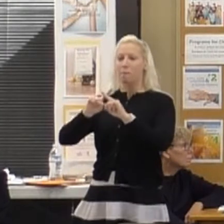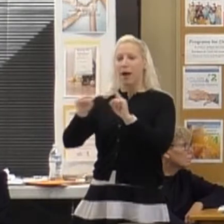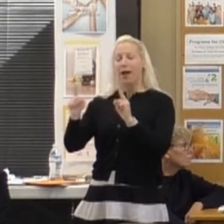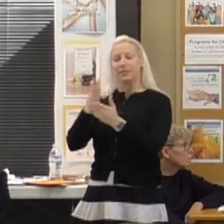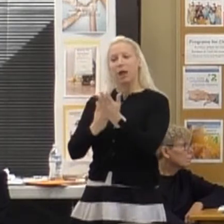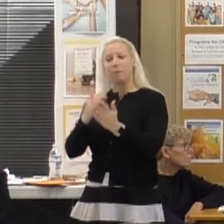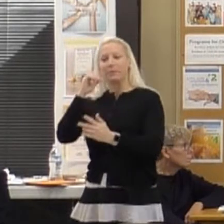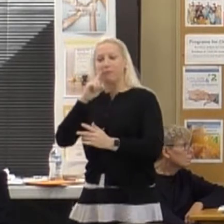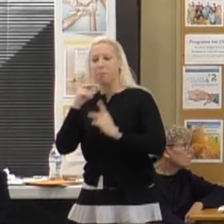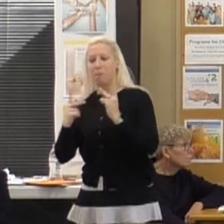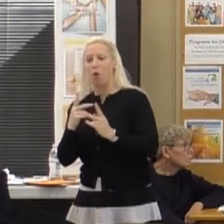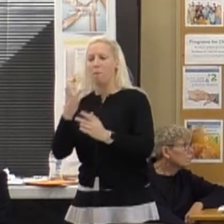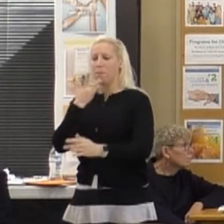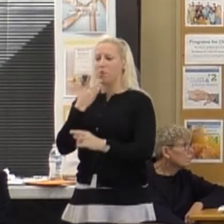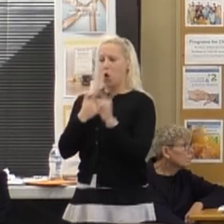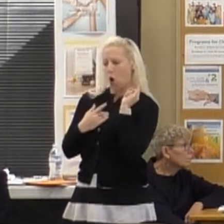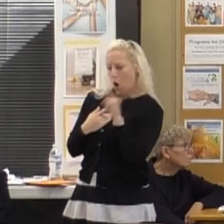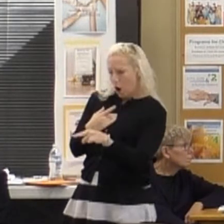language.